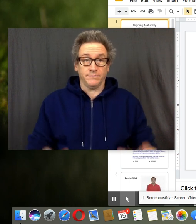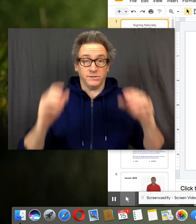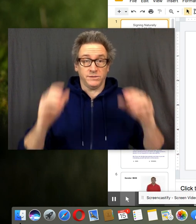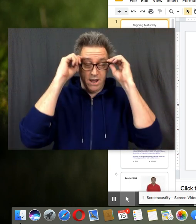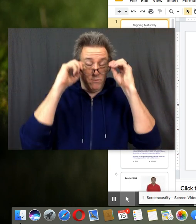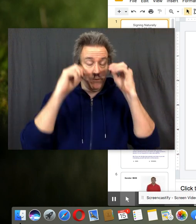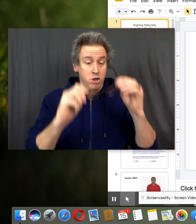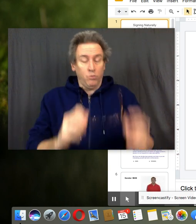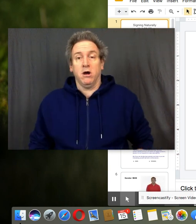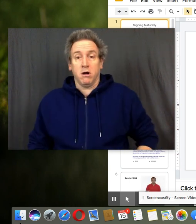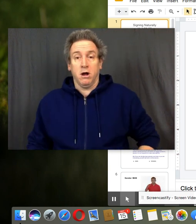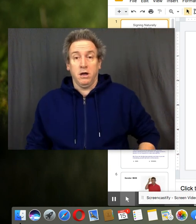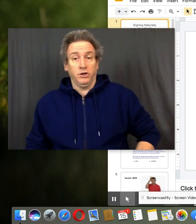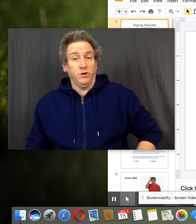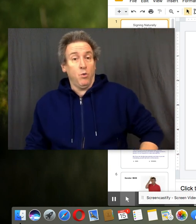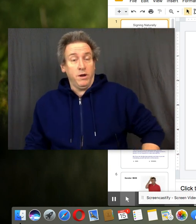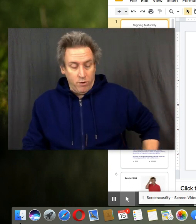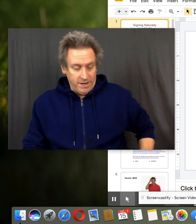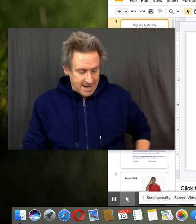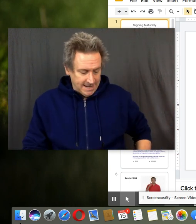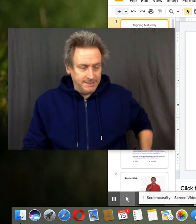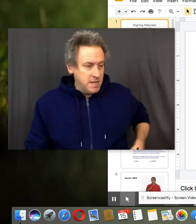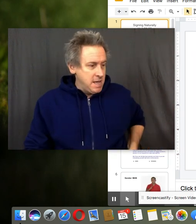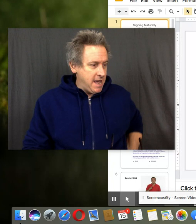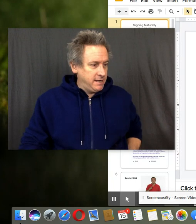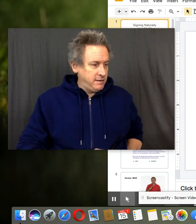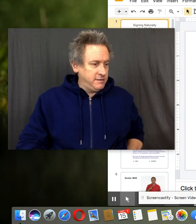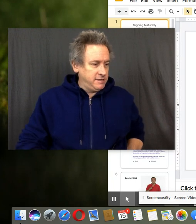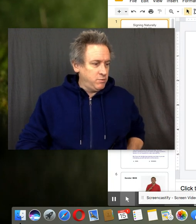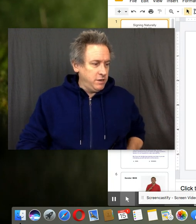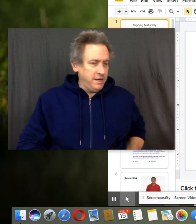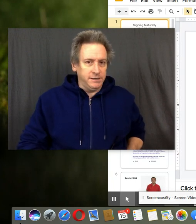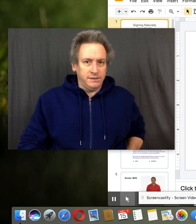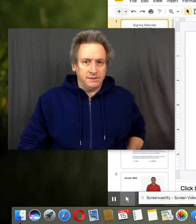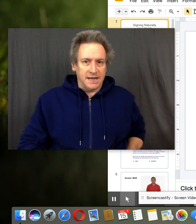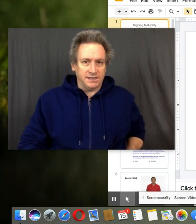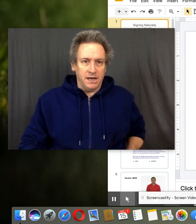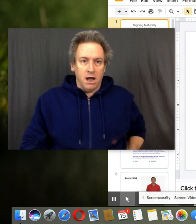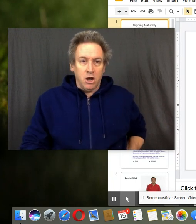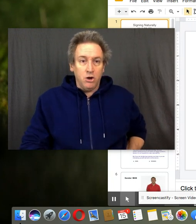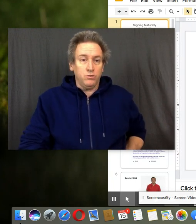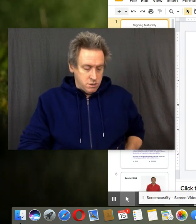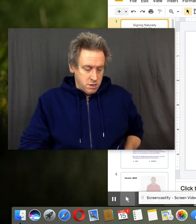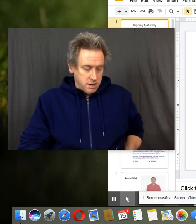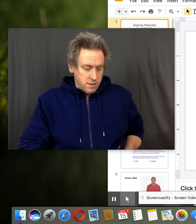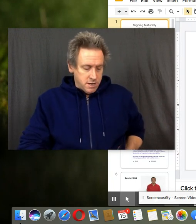All right, so now we are on Unit 1.8, and this one is asking